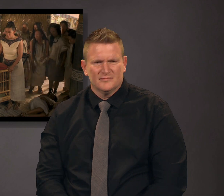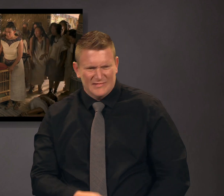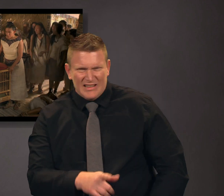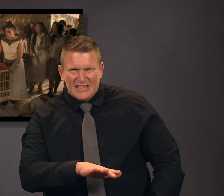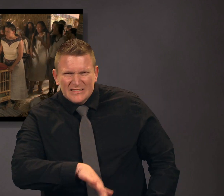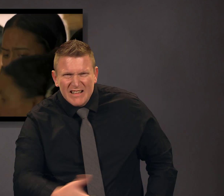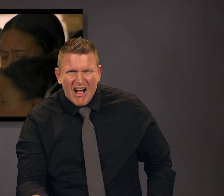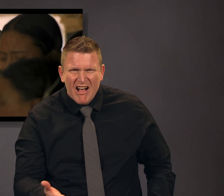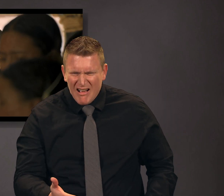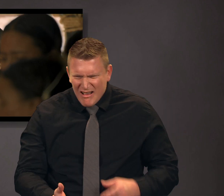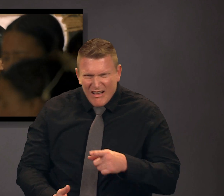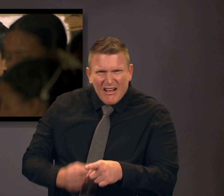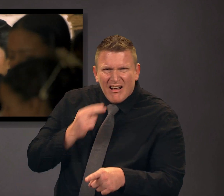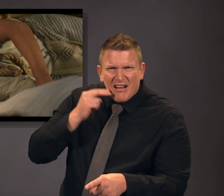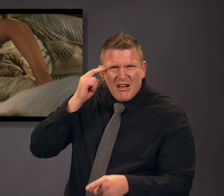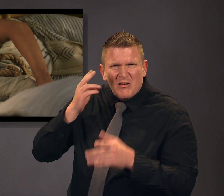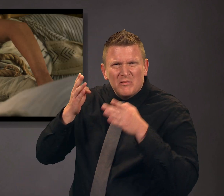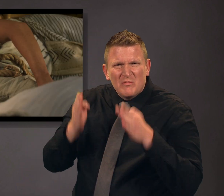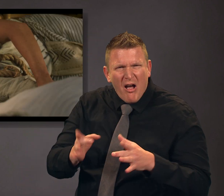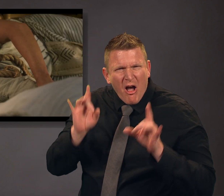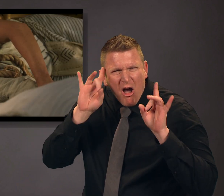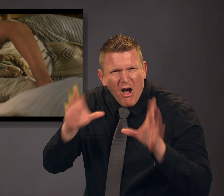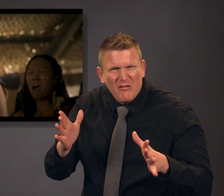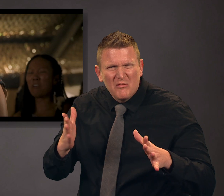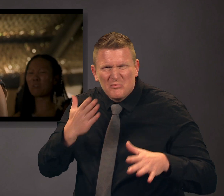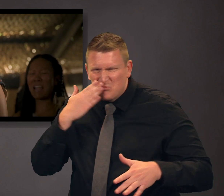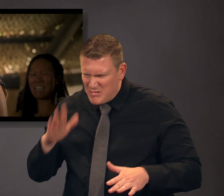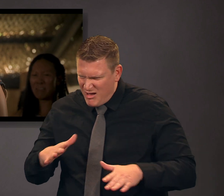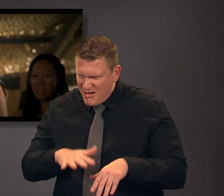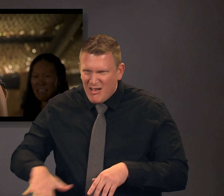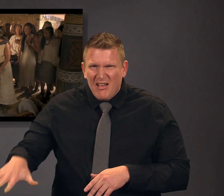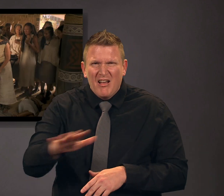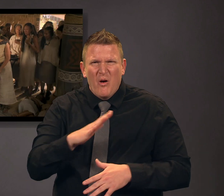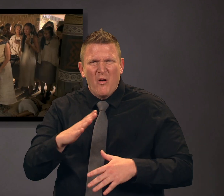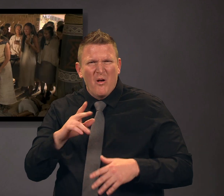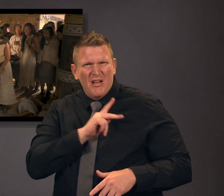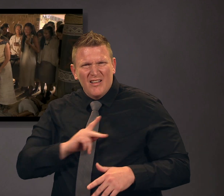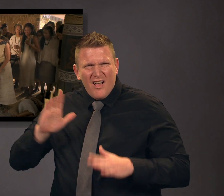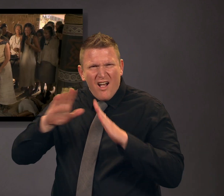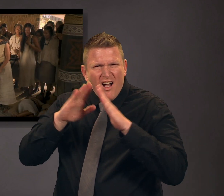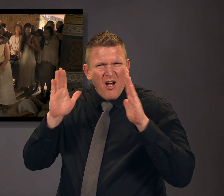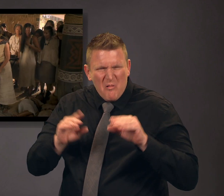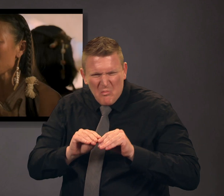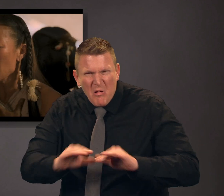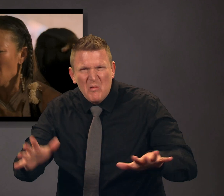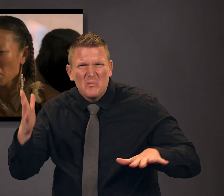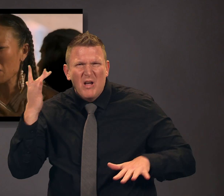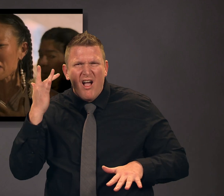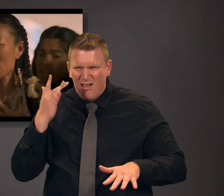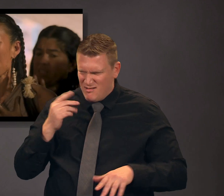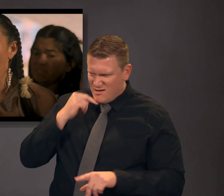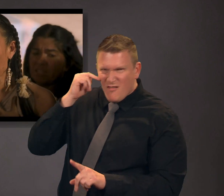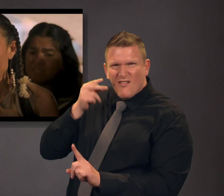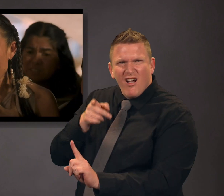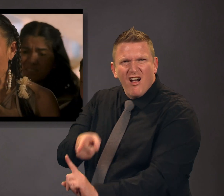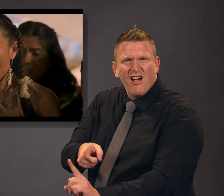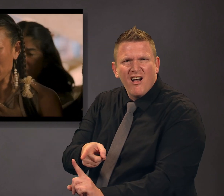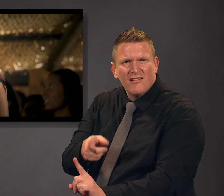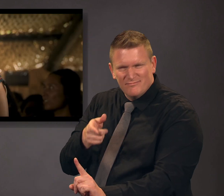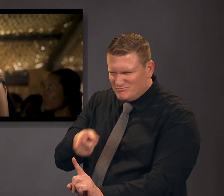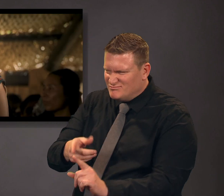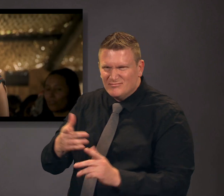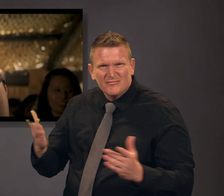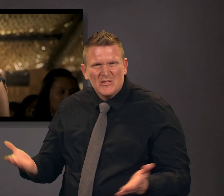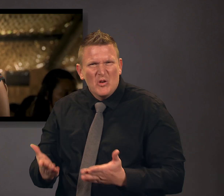are dead. A Nephite. A great evil has come upon the king and his house, for he has suffered a Nephite